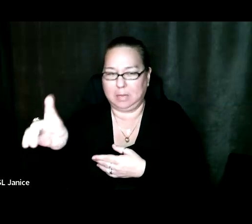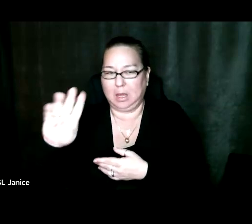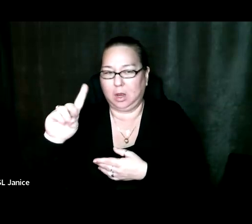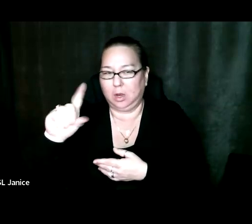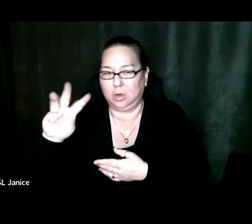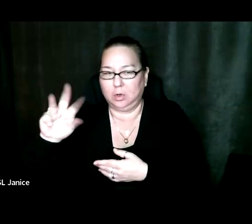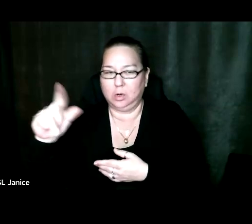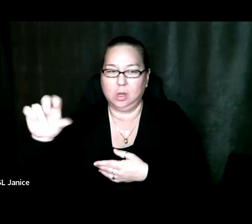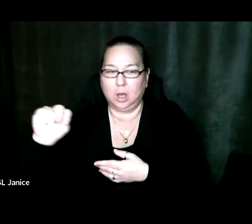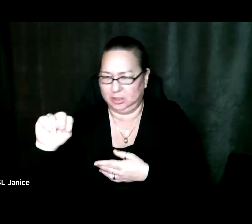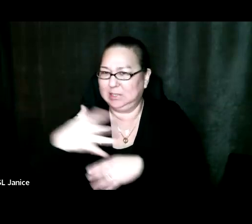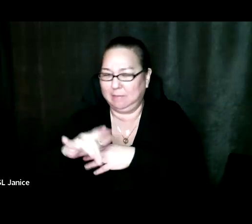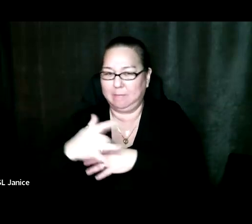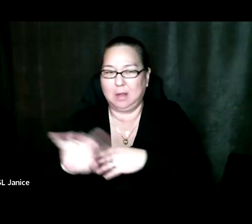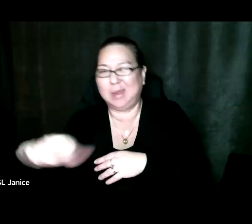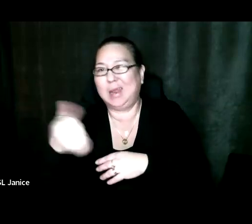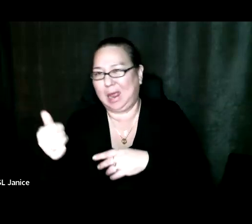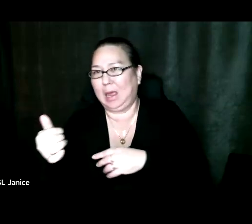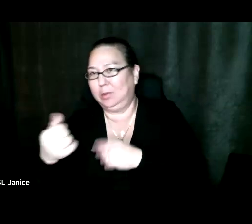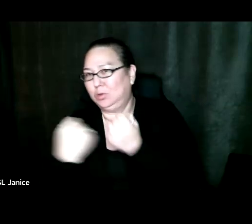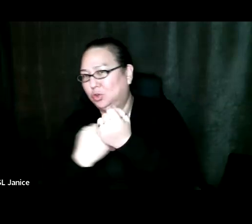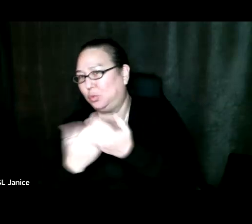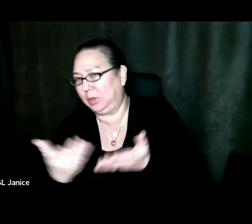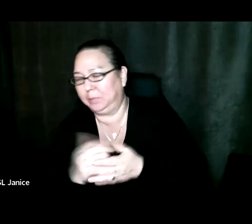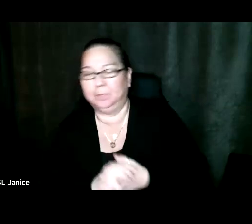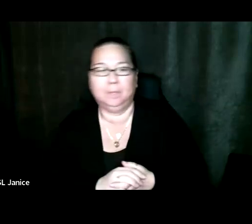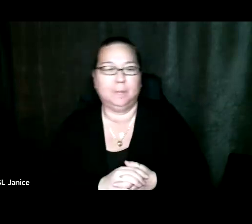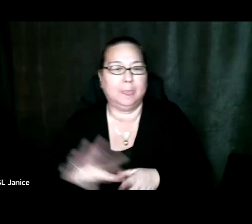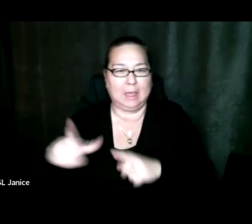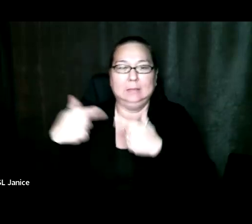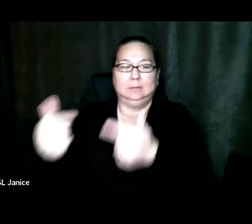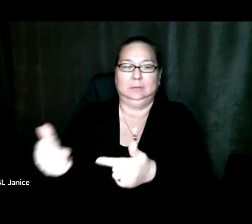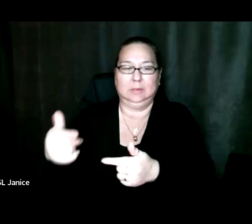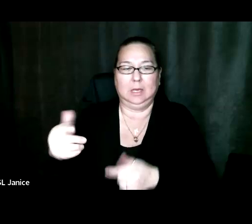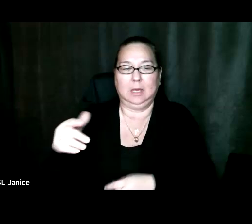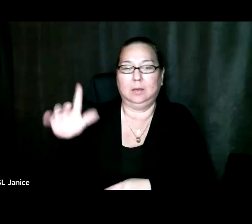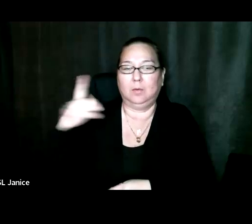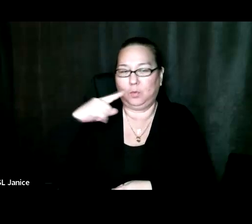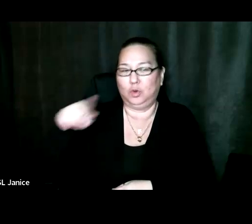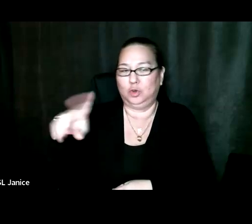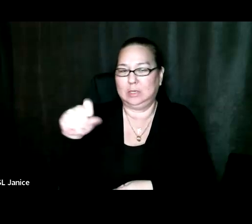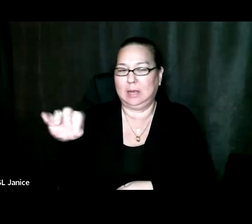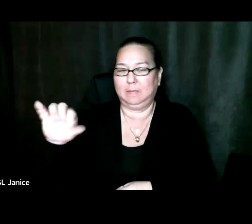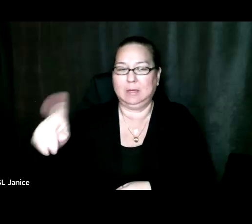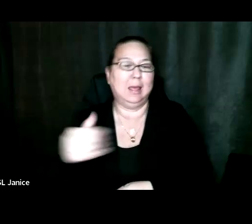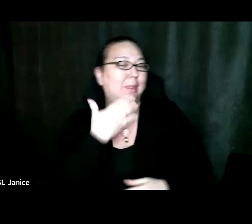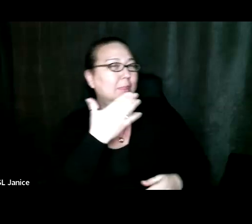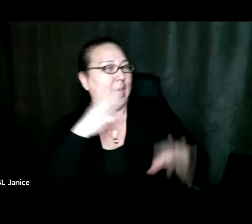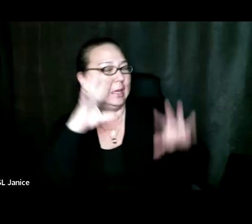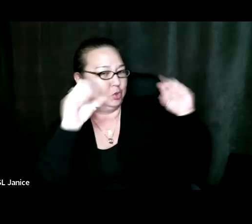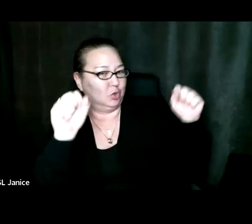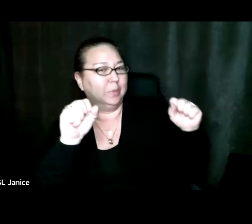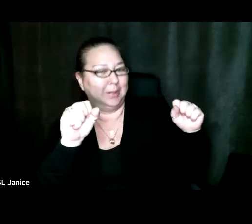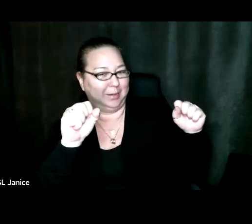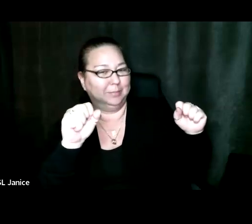that, turn it over to you, David. Thank you, Superintendent. And Dr. Elkins, per your question from earlier, I'm going to just take a moment